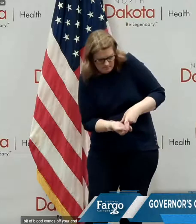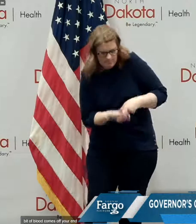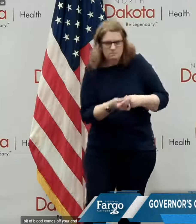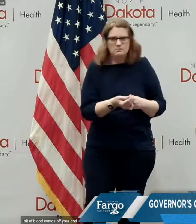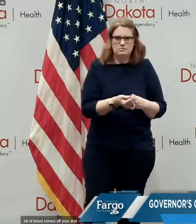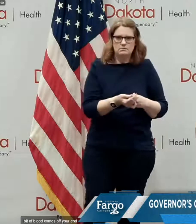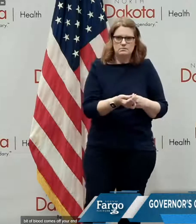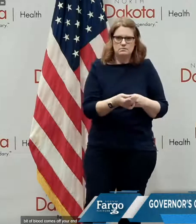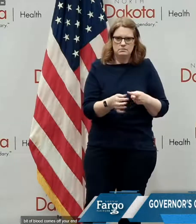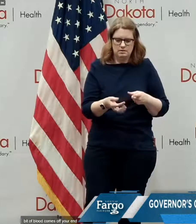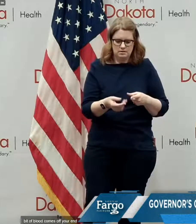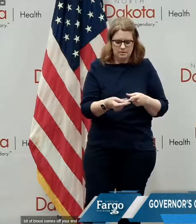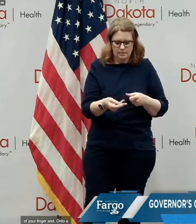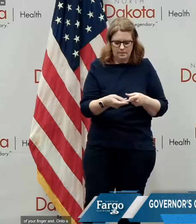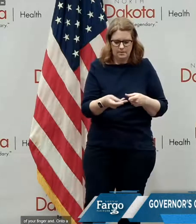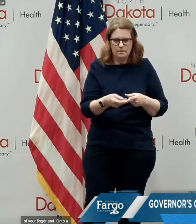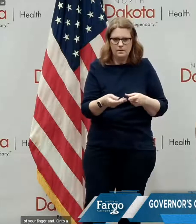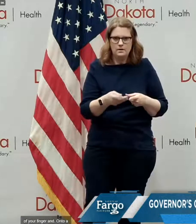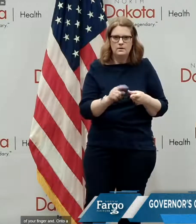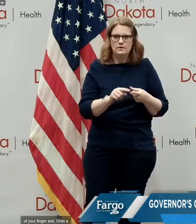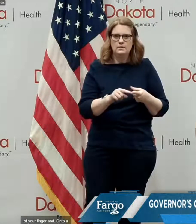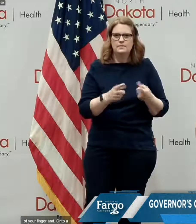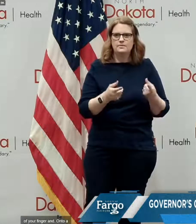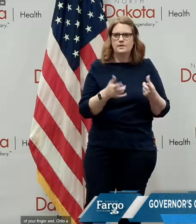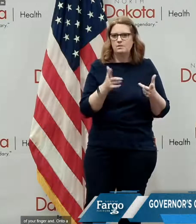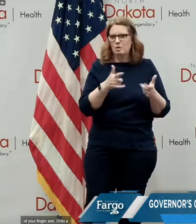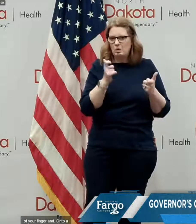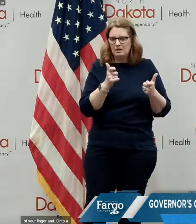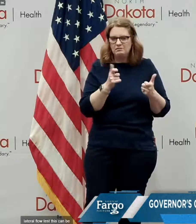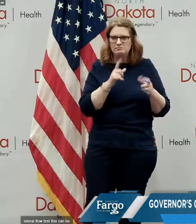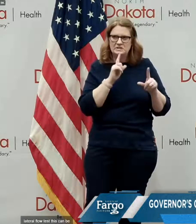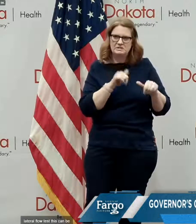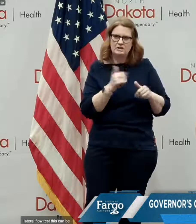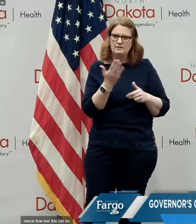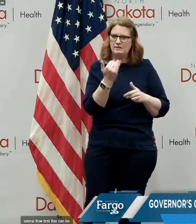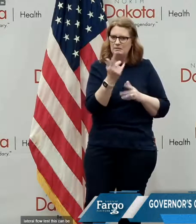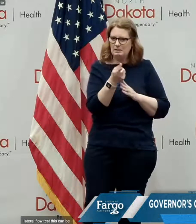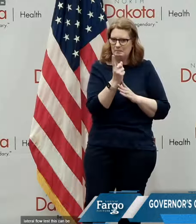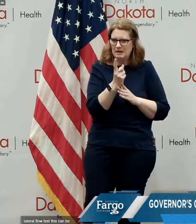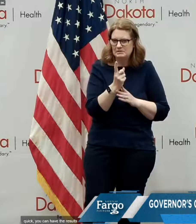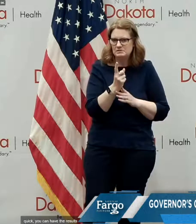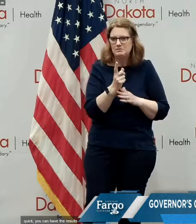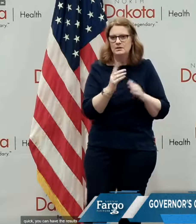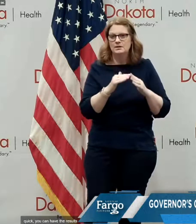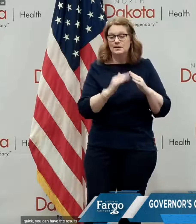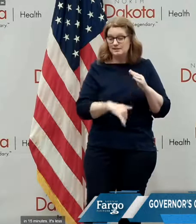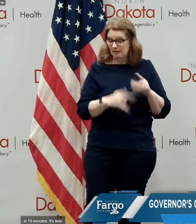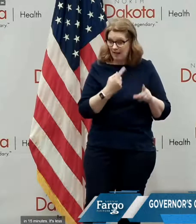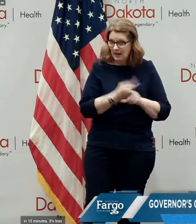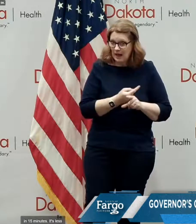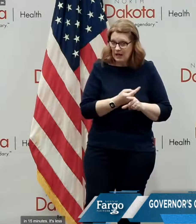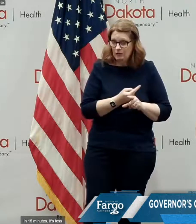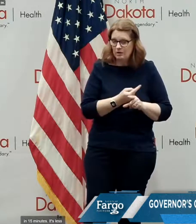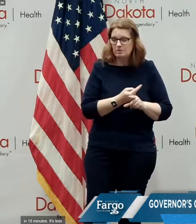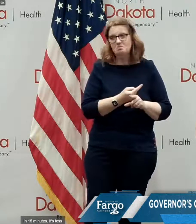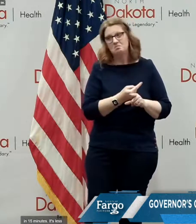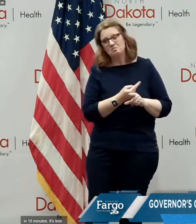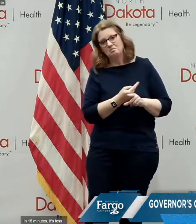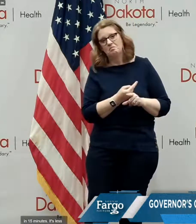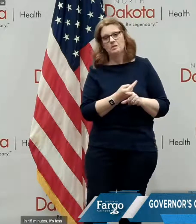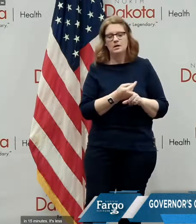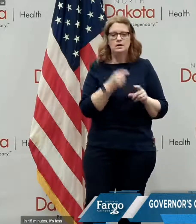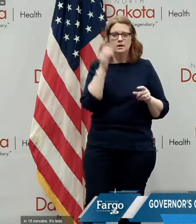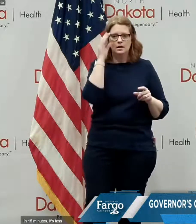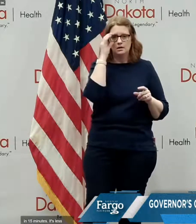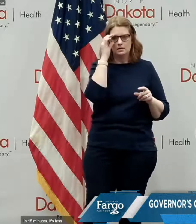a lateral flow test. This can be quick. You can have the results in 15 minutes. It's less accuracy, but it can